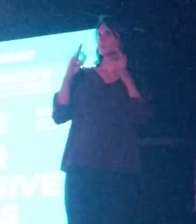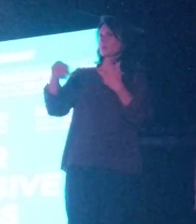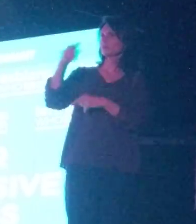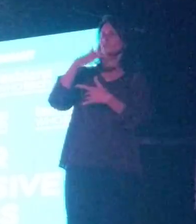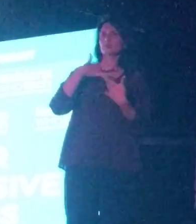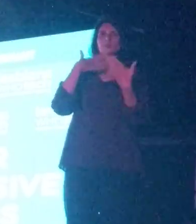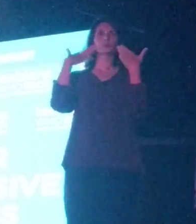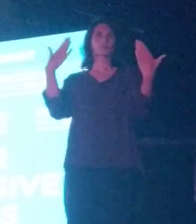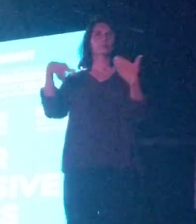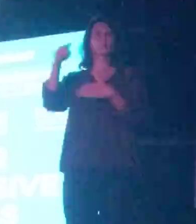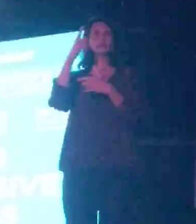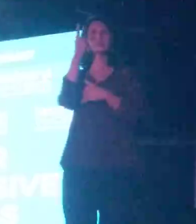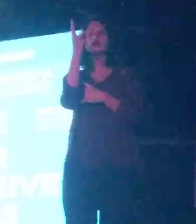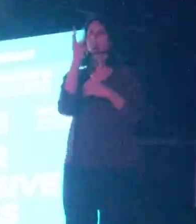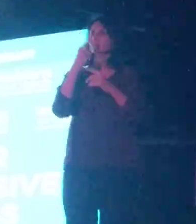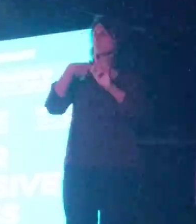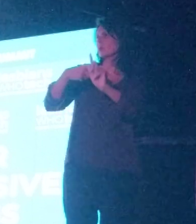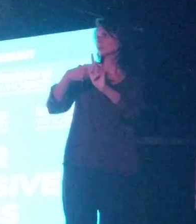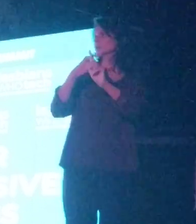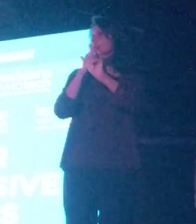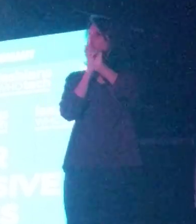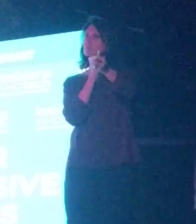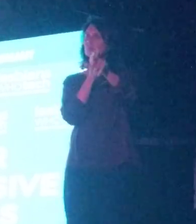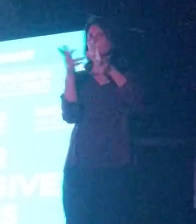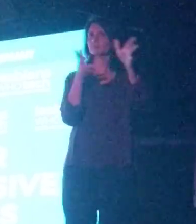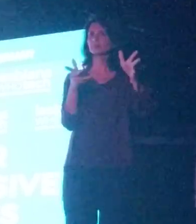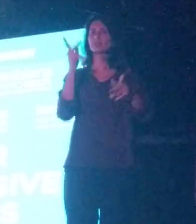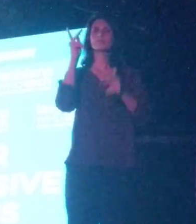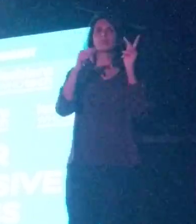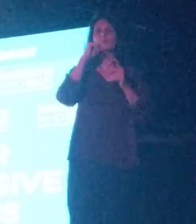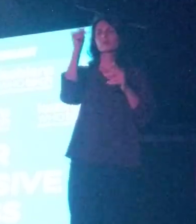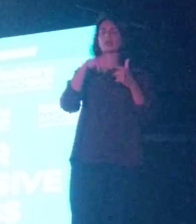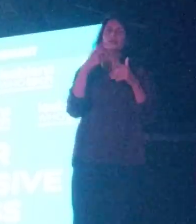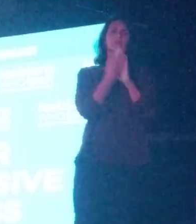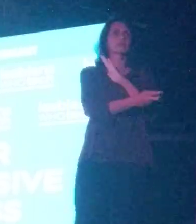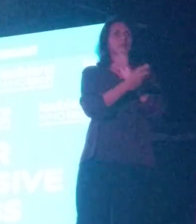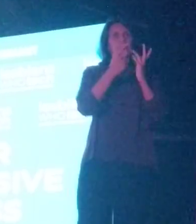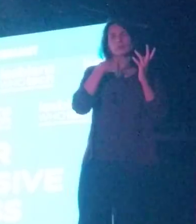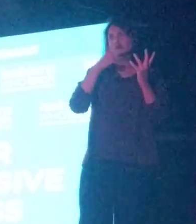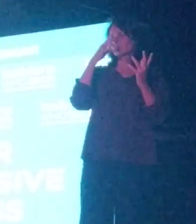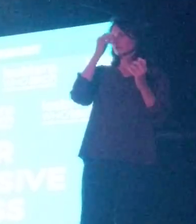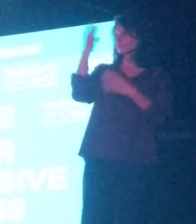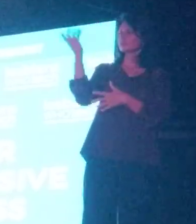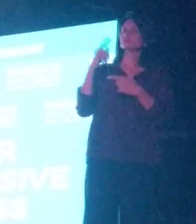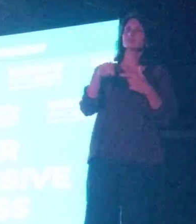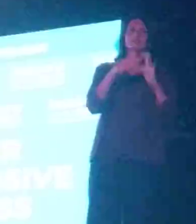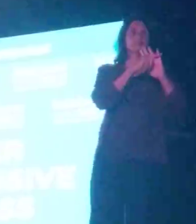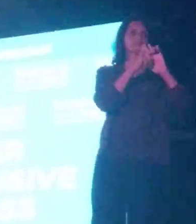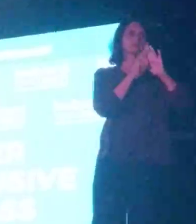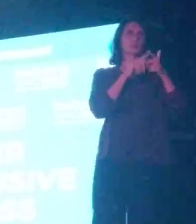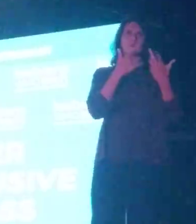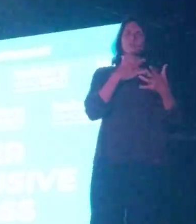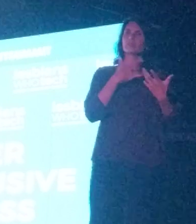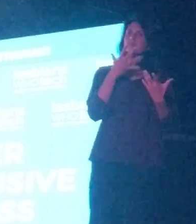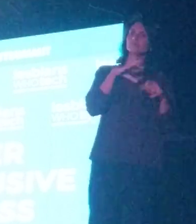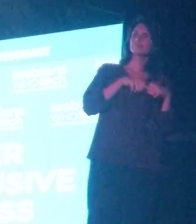of positive response, that people aren't lapsing into cynicism. They're not being so discouraged and depressed,